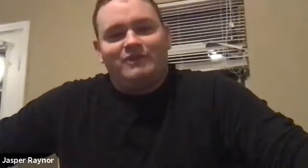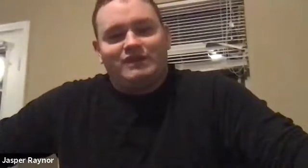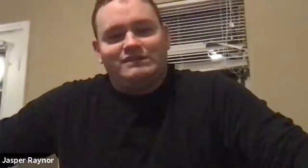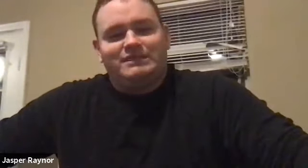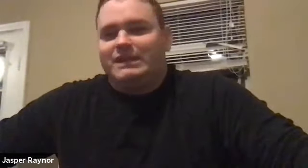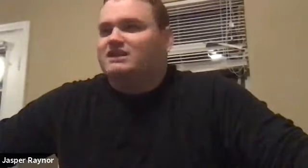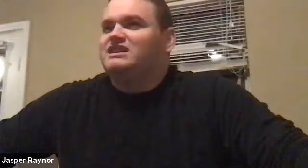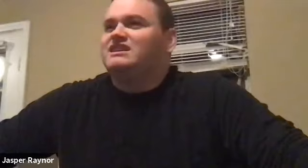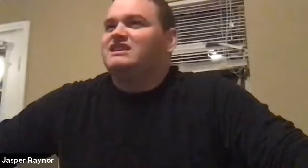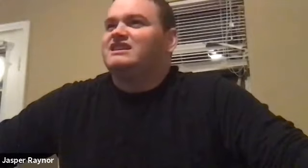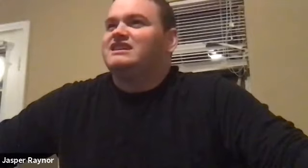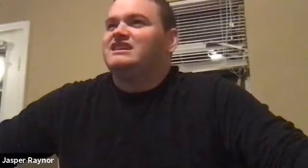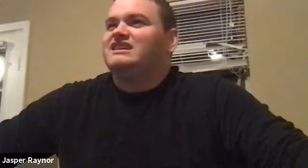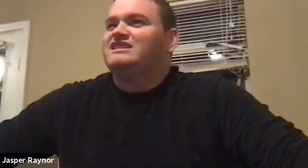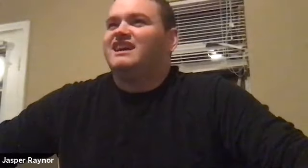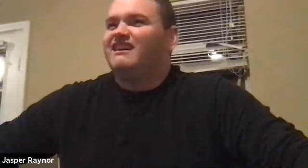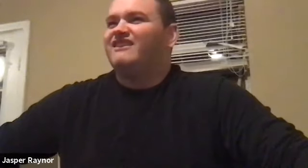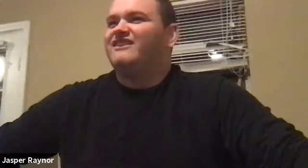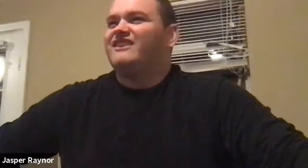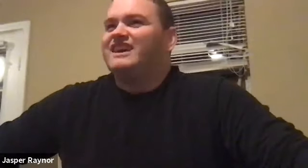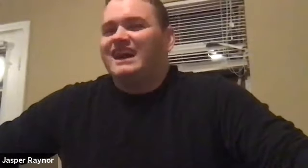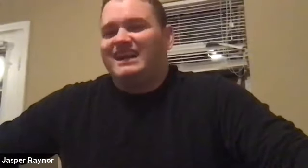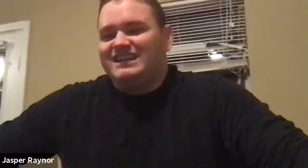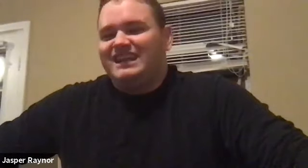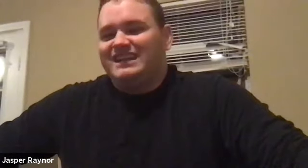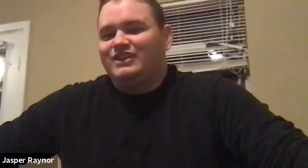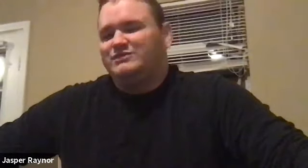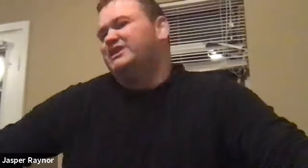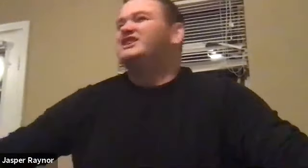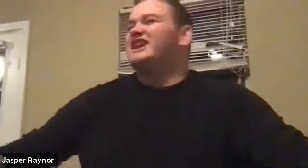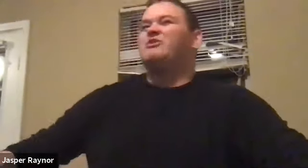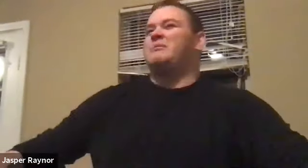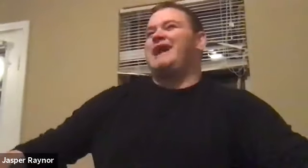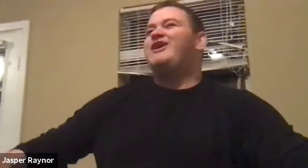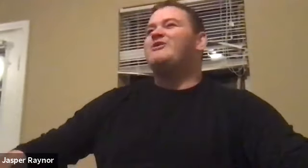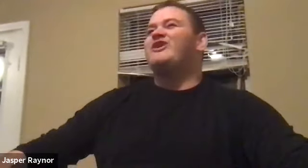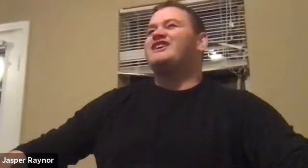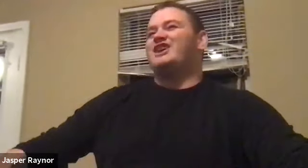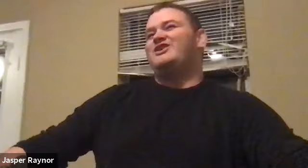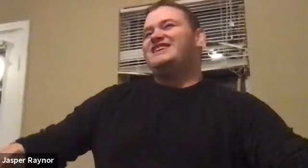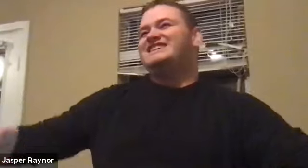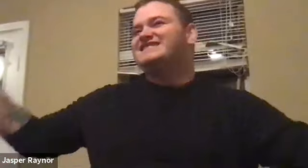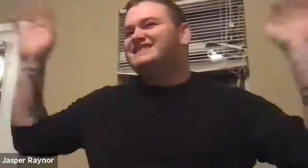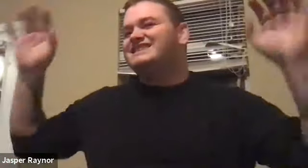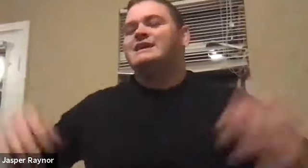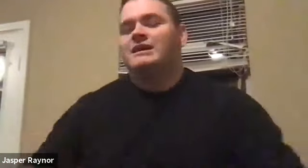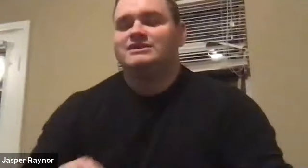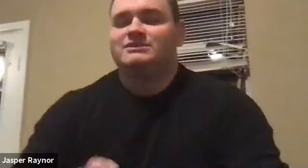or a husband. I'm like, no, I like girls, but I don't want to marry one. Cootie. And she's like,